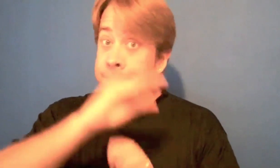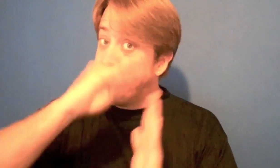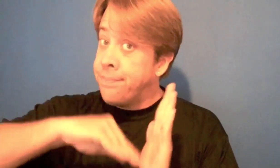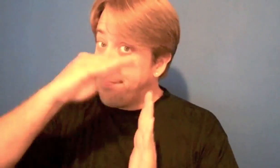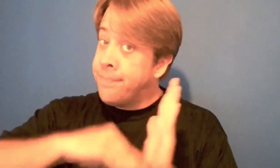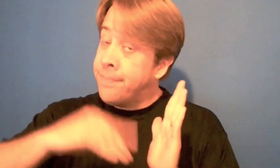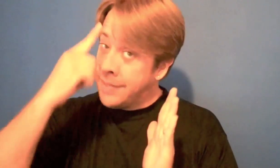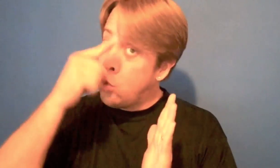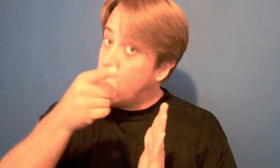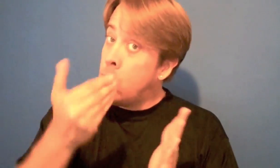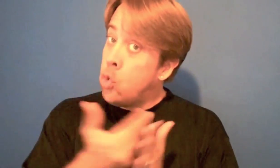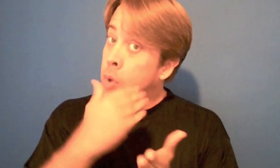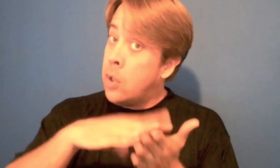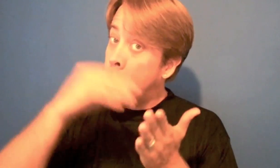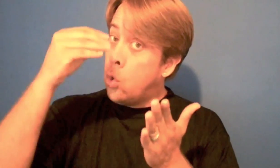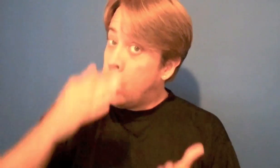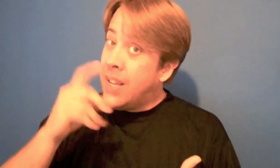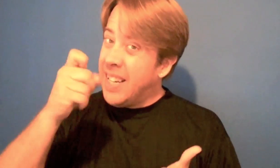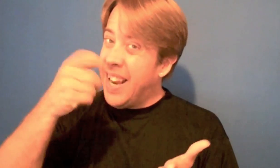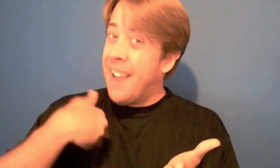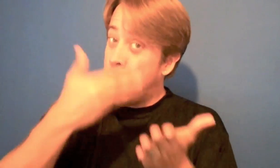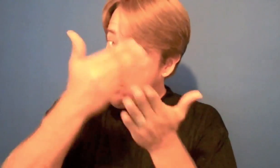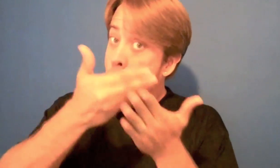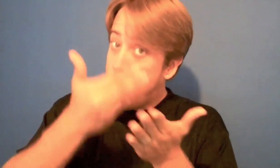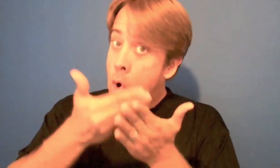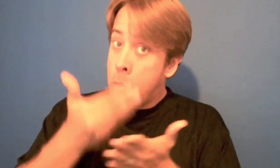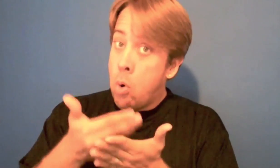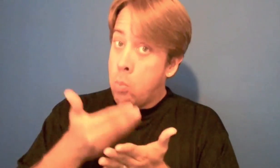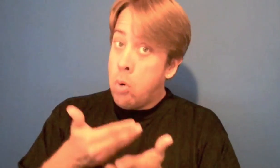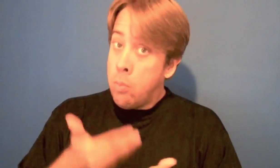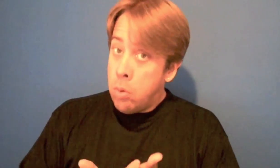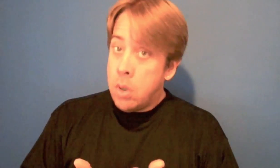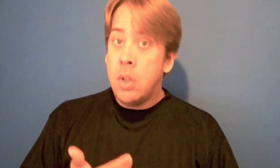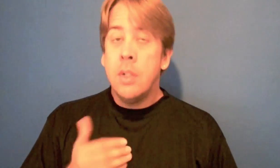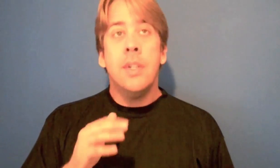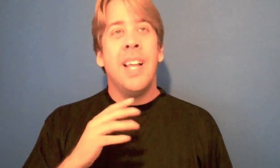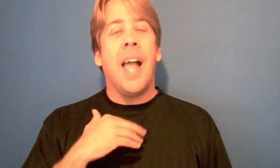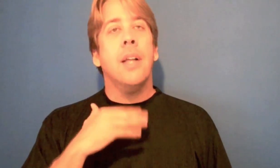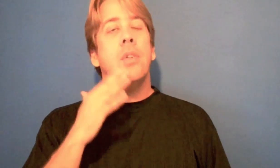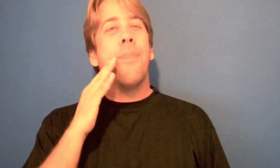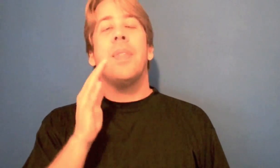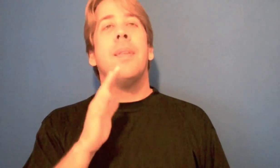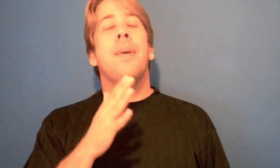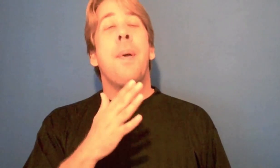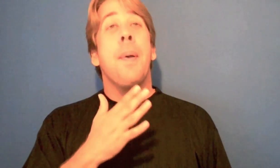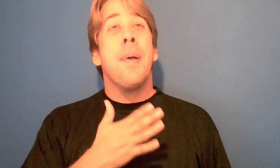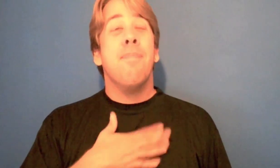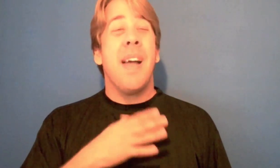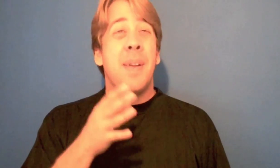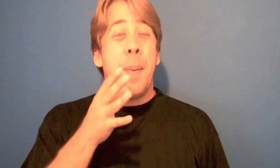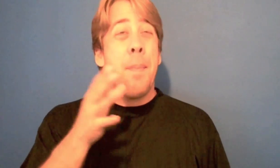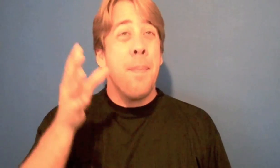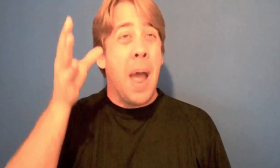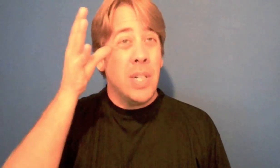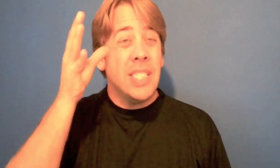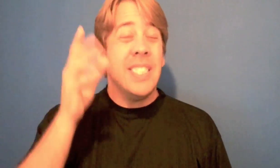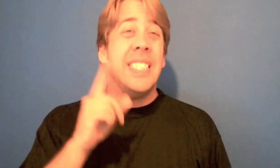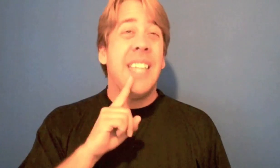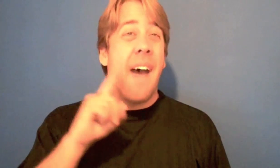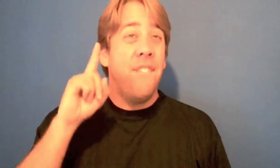for the paperwork. Said it needed to be filled out because I was a new student and they needed all the documentation. And I said,